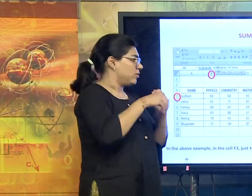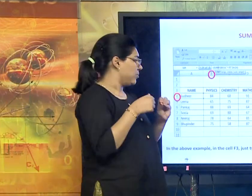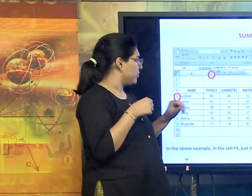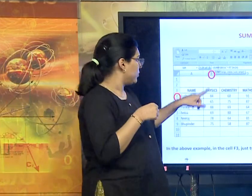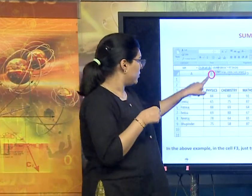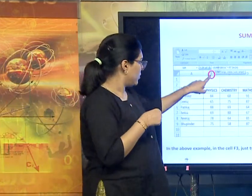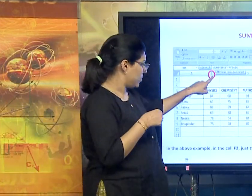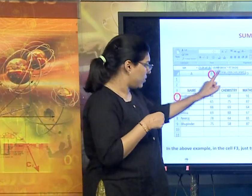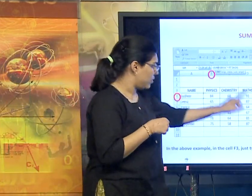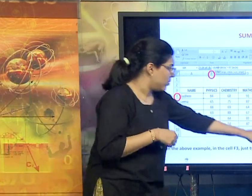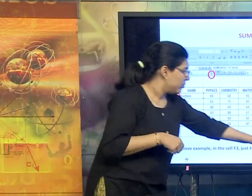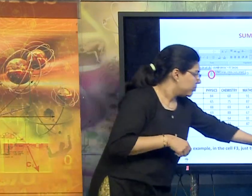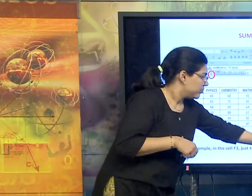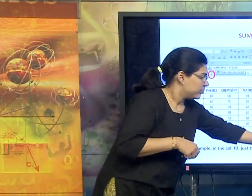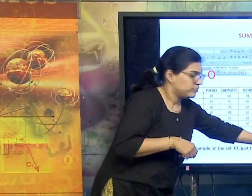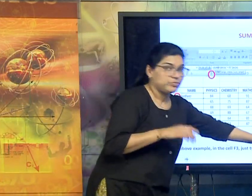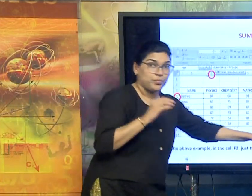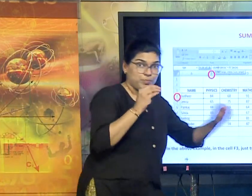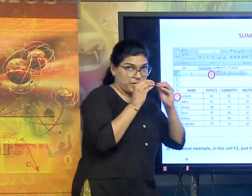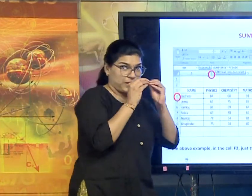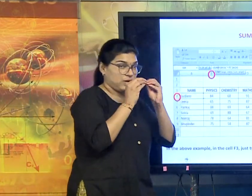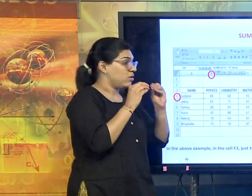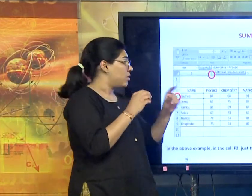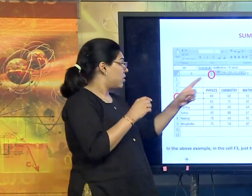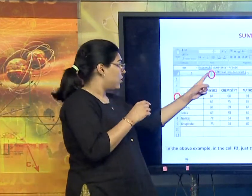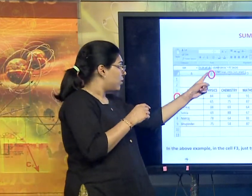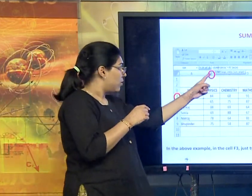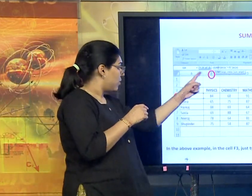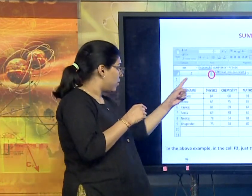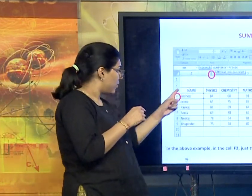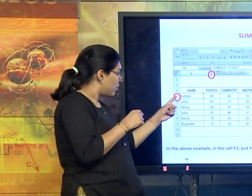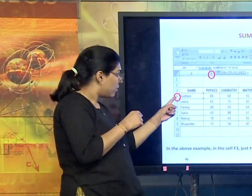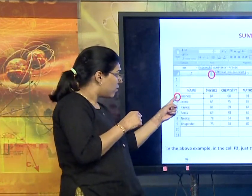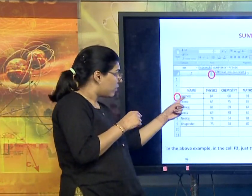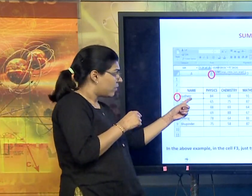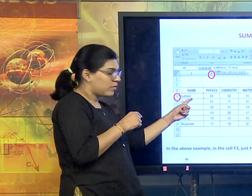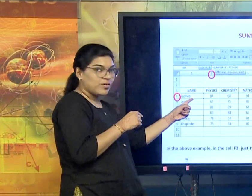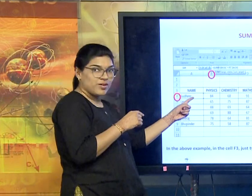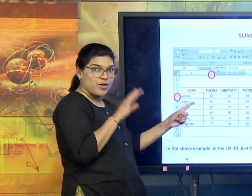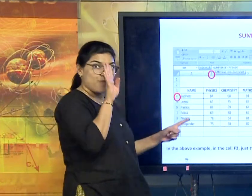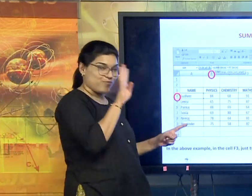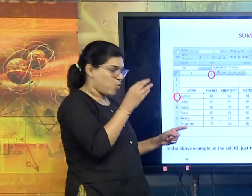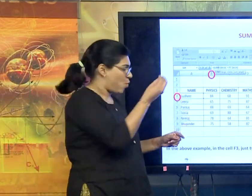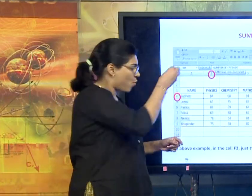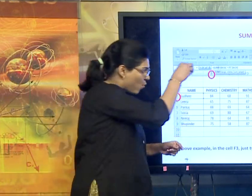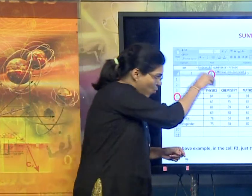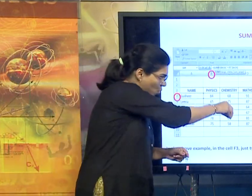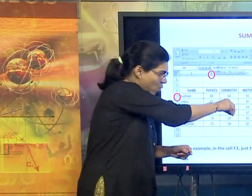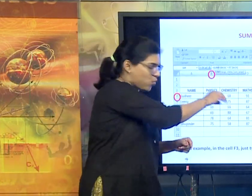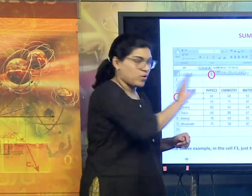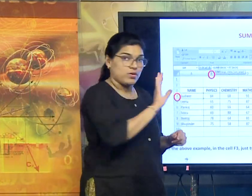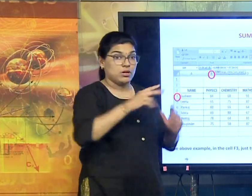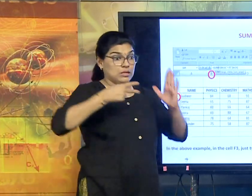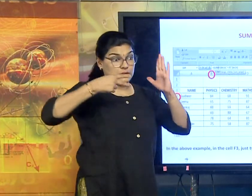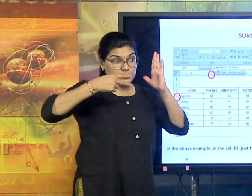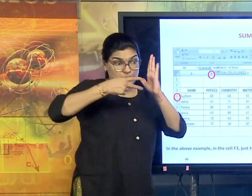and after beginning your bracket you have to write the cell number. Like this